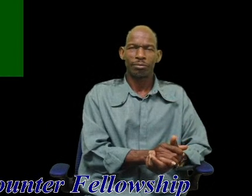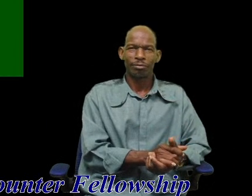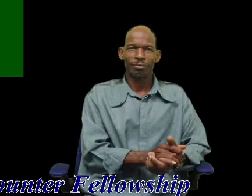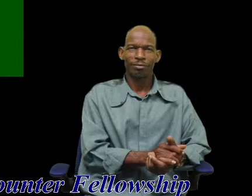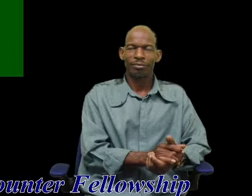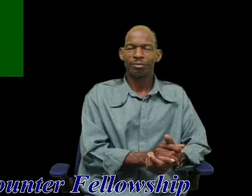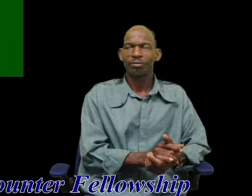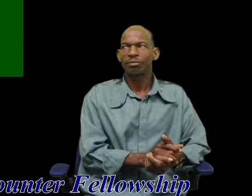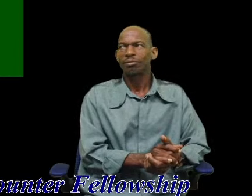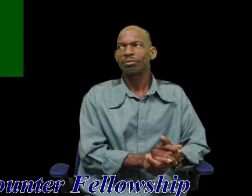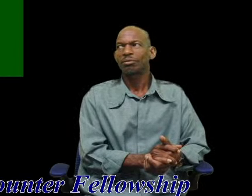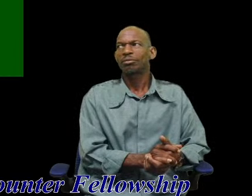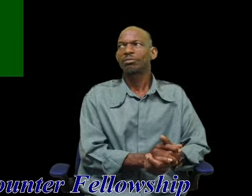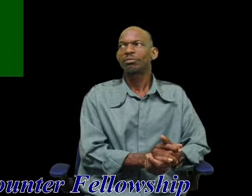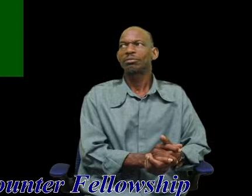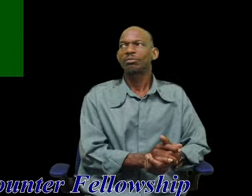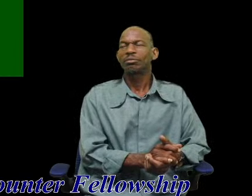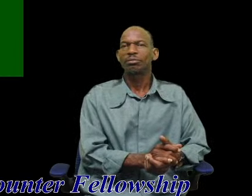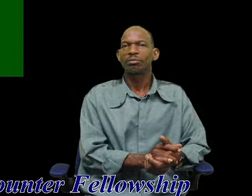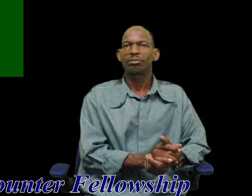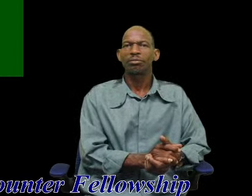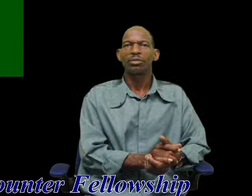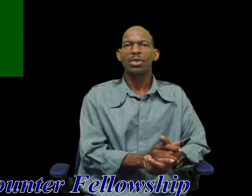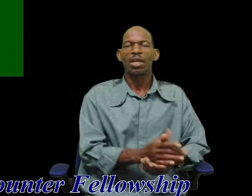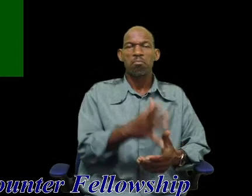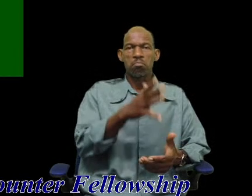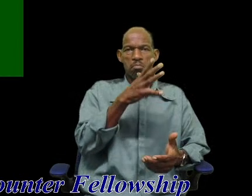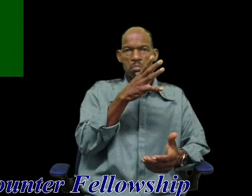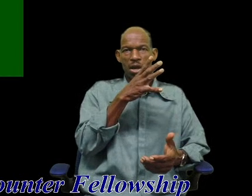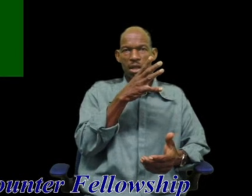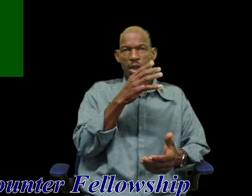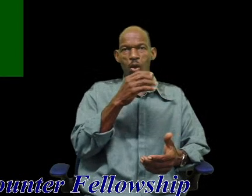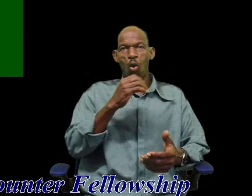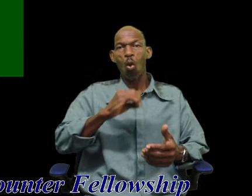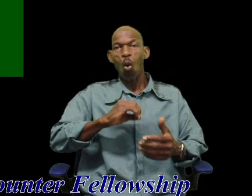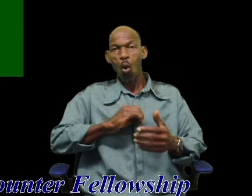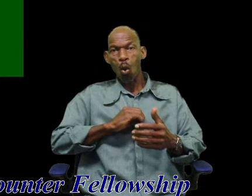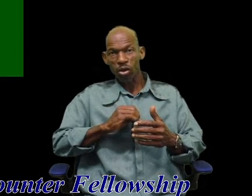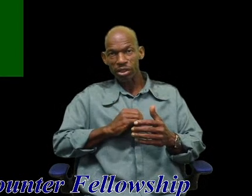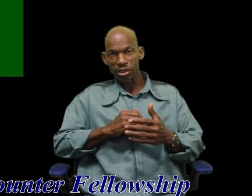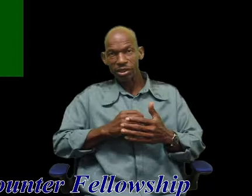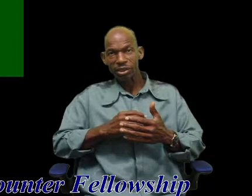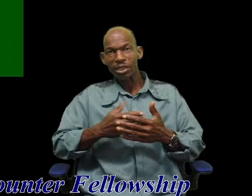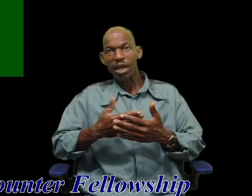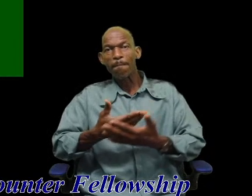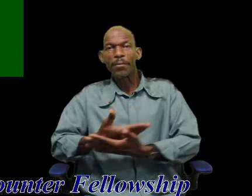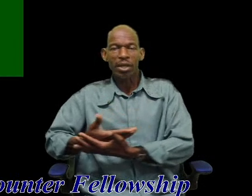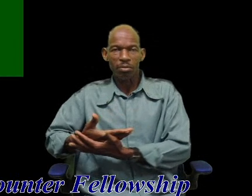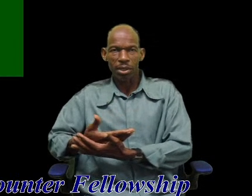And the mother may own a baby. That is her baby.